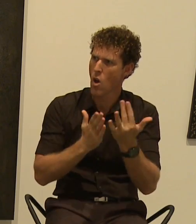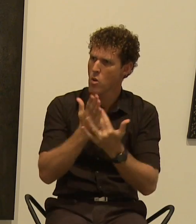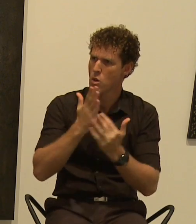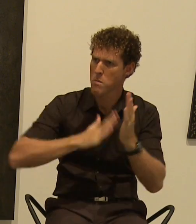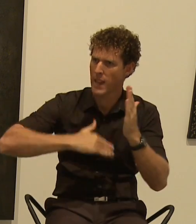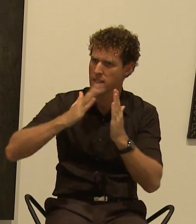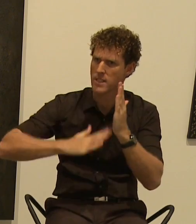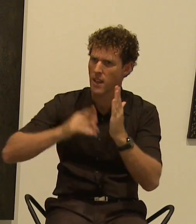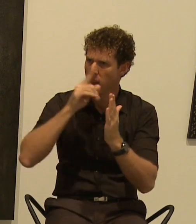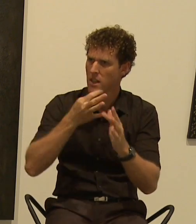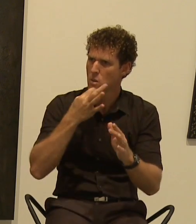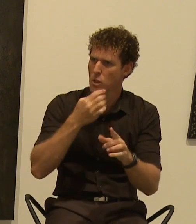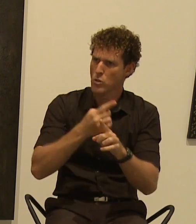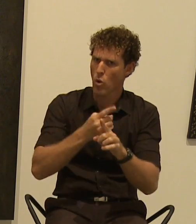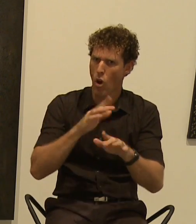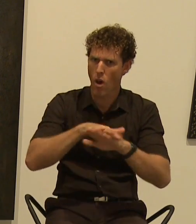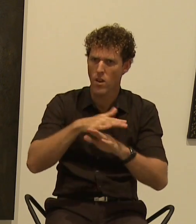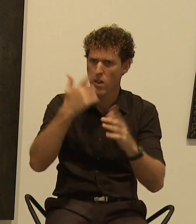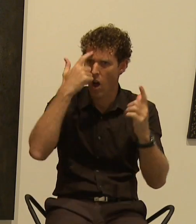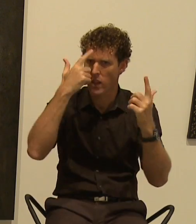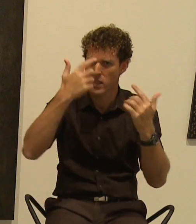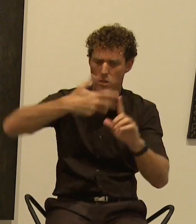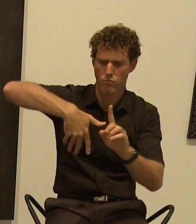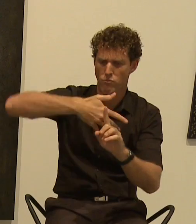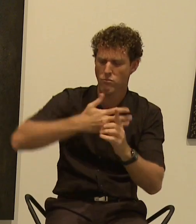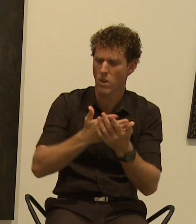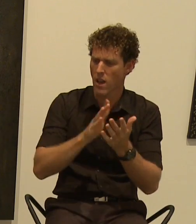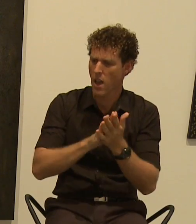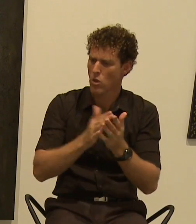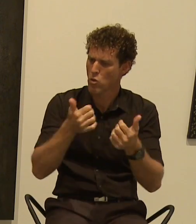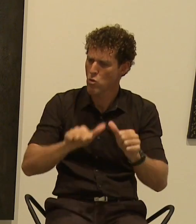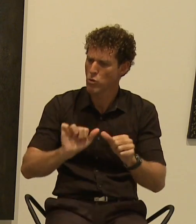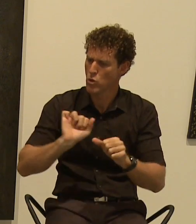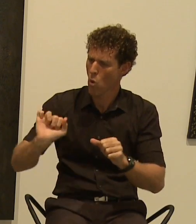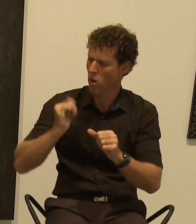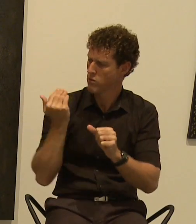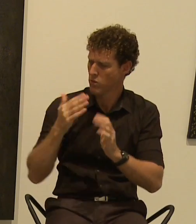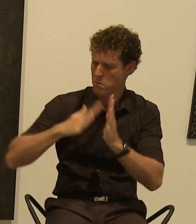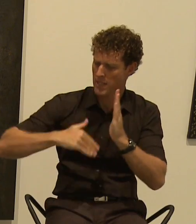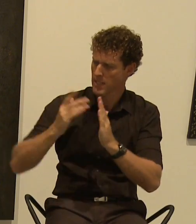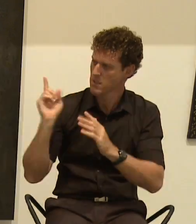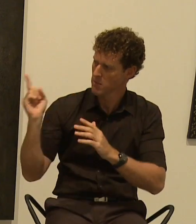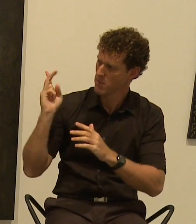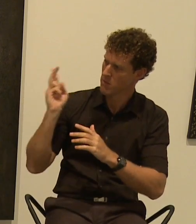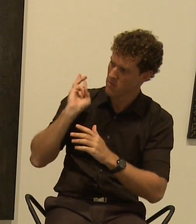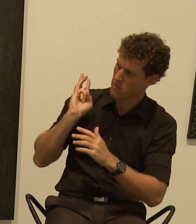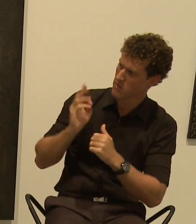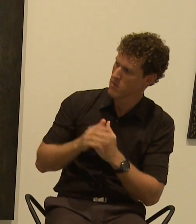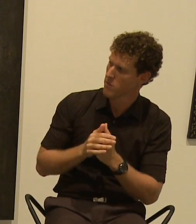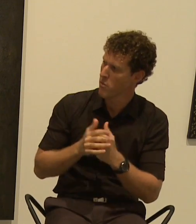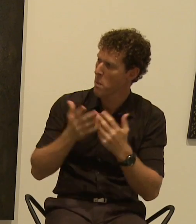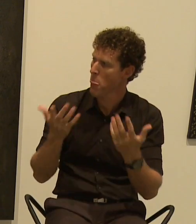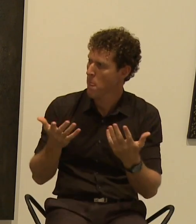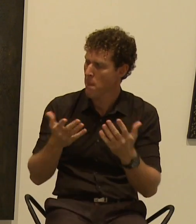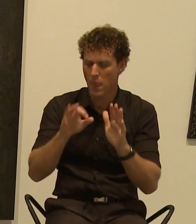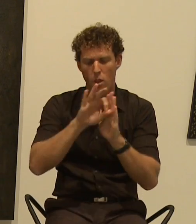talk a little bit about the idea behind these paintings? So the dot,